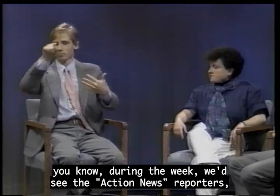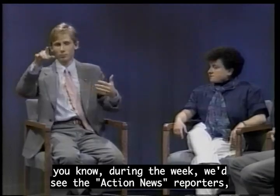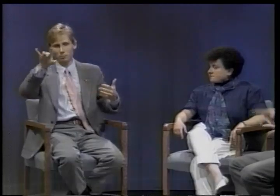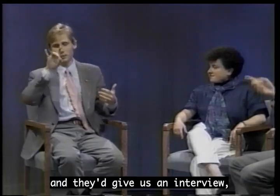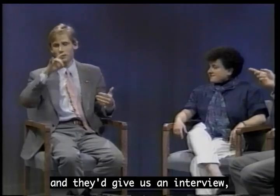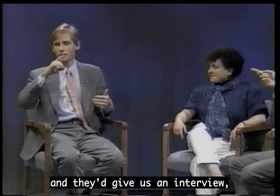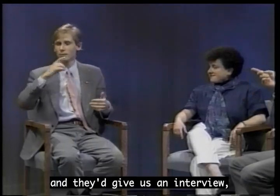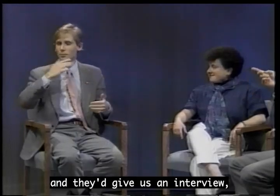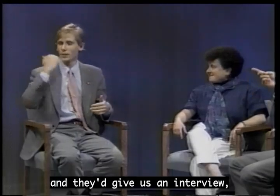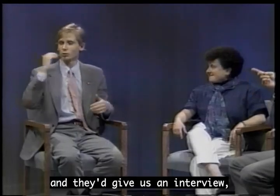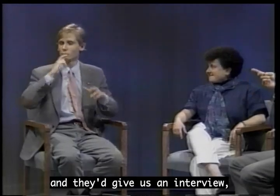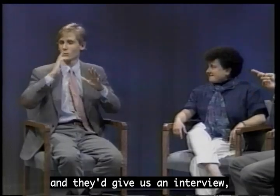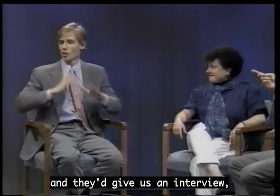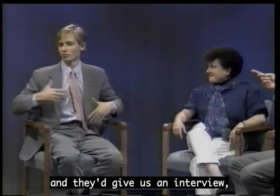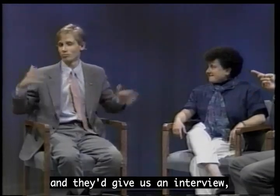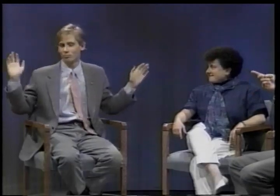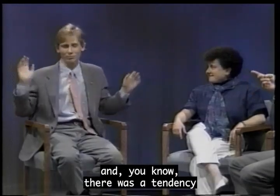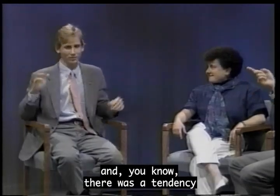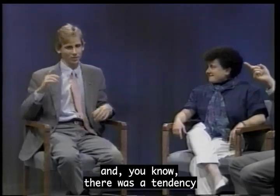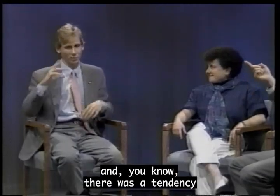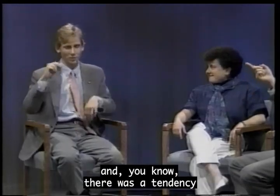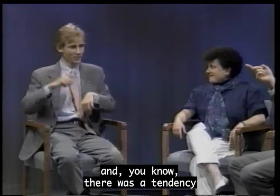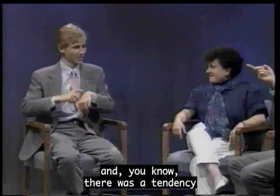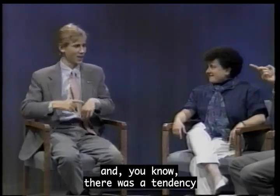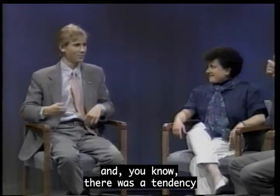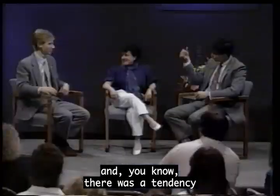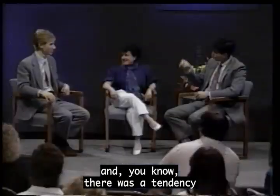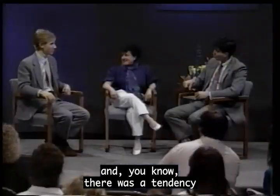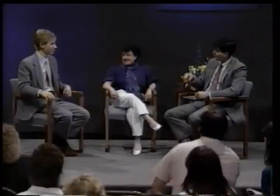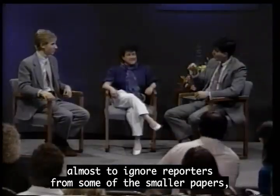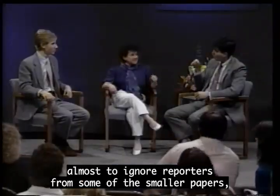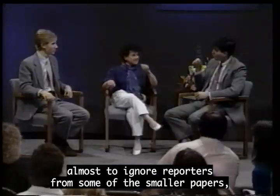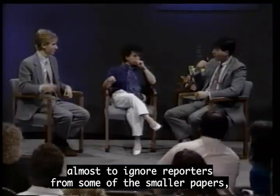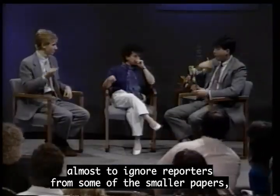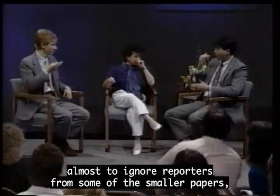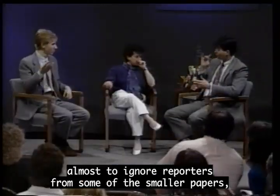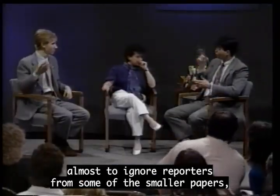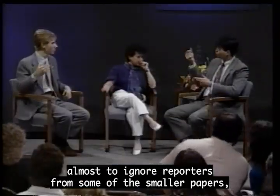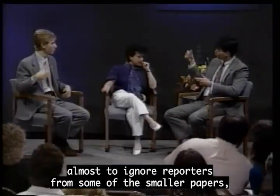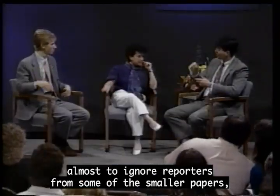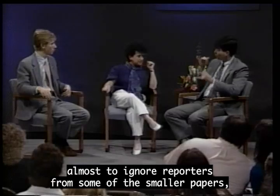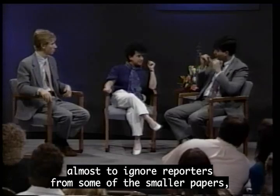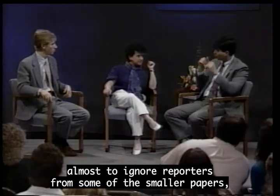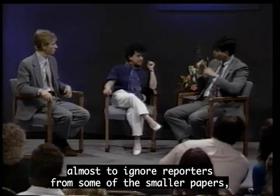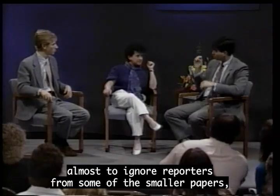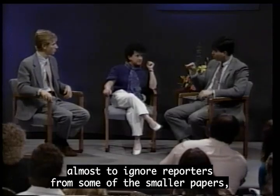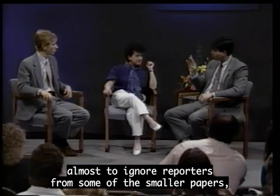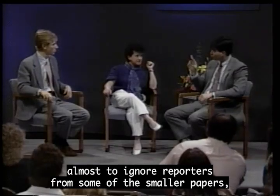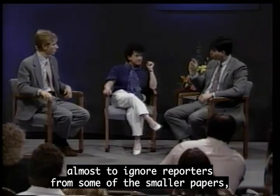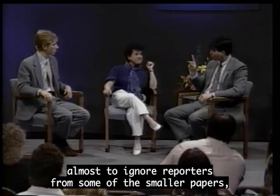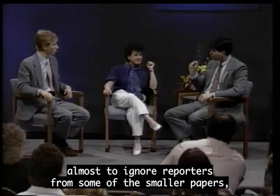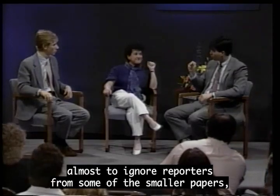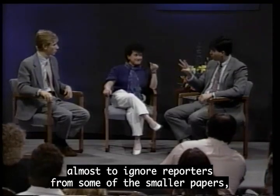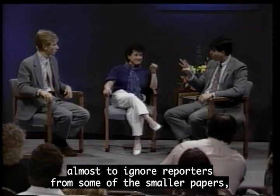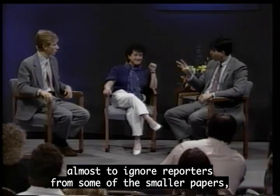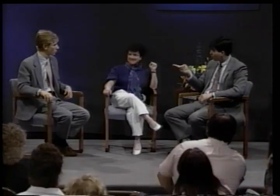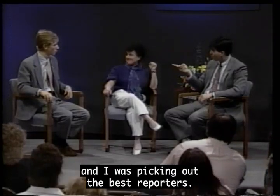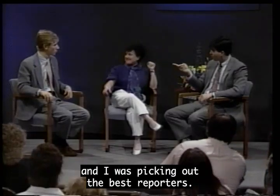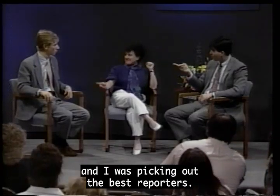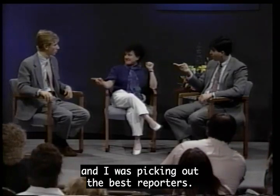tendency almost to ignore reporters from some of the smaller papers. And, didn't you turn down? Picking out the best reporters. You turned down an interview